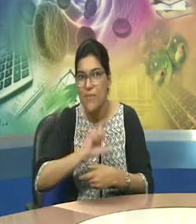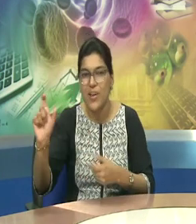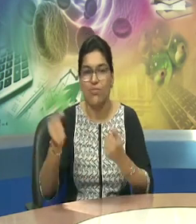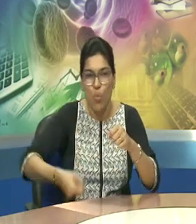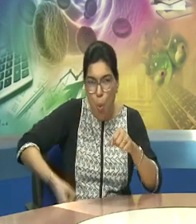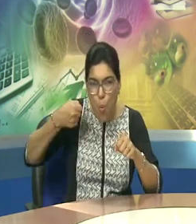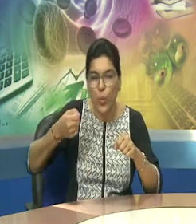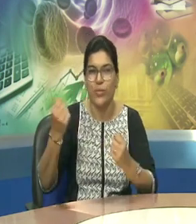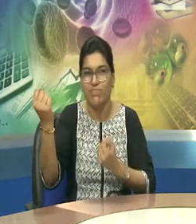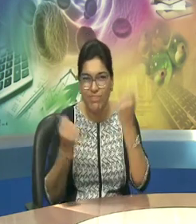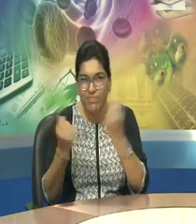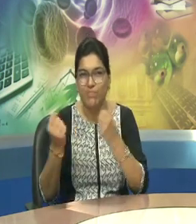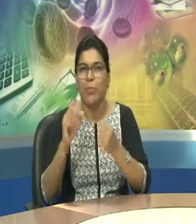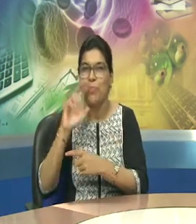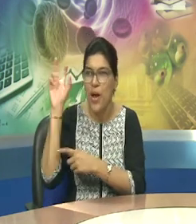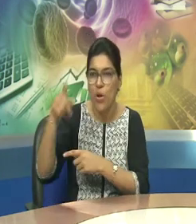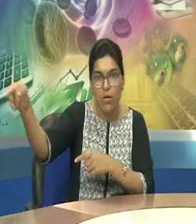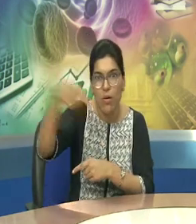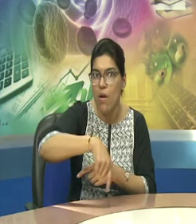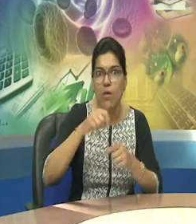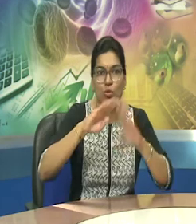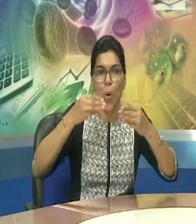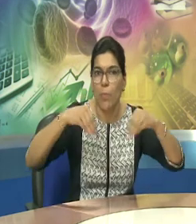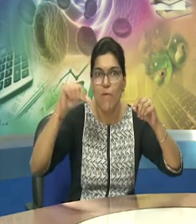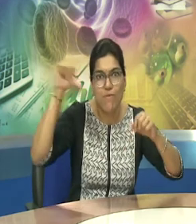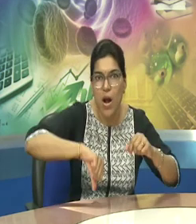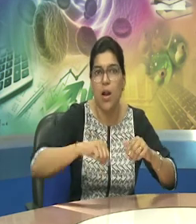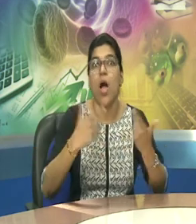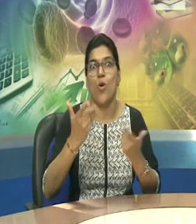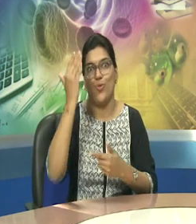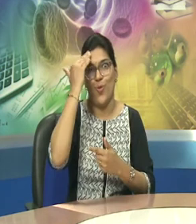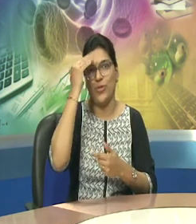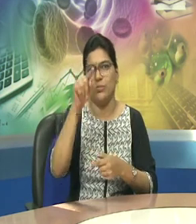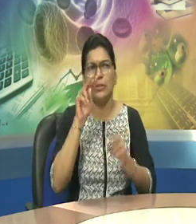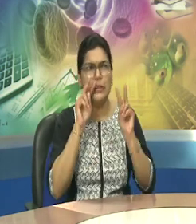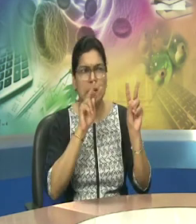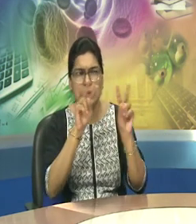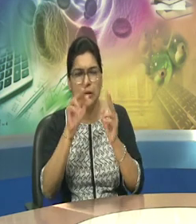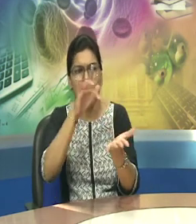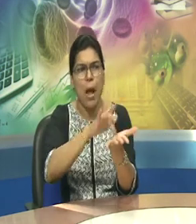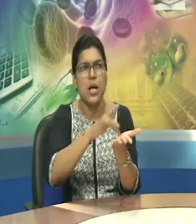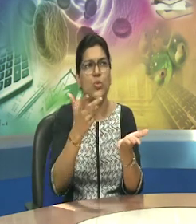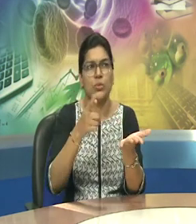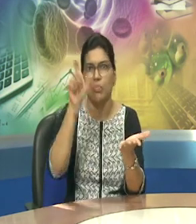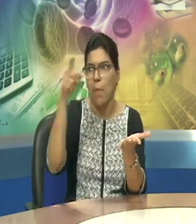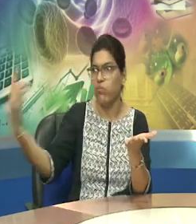should consider various factors like sources of supply of